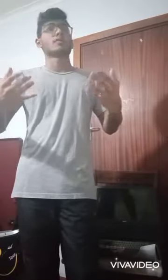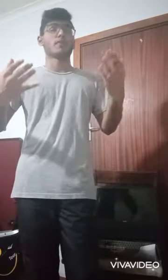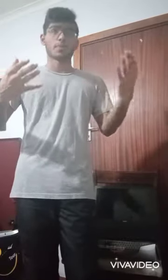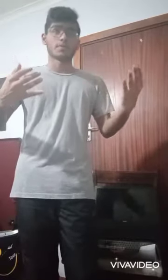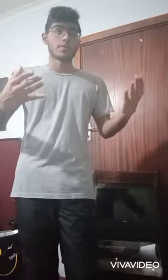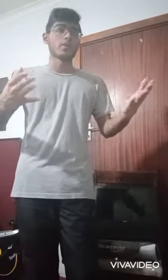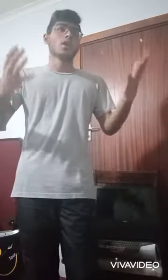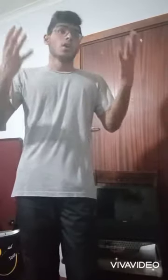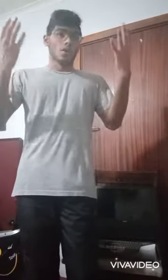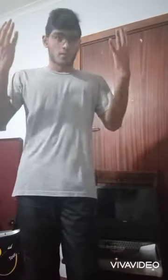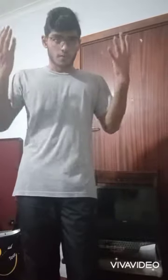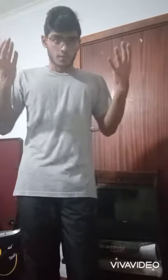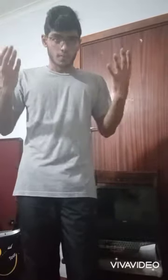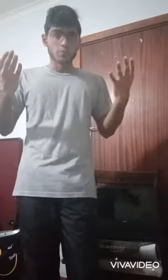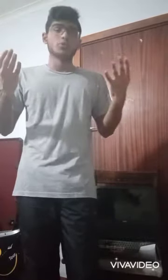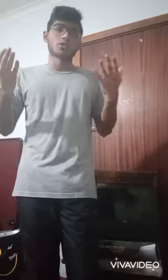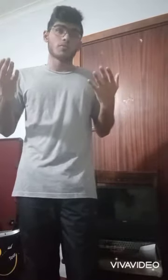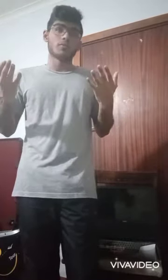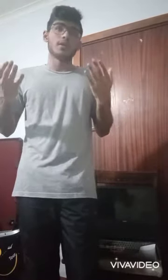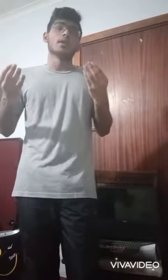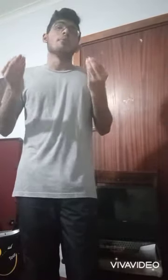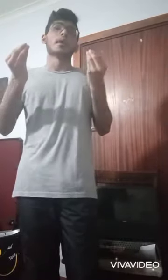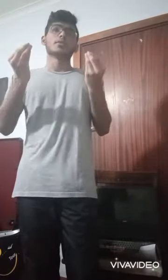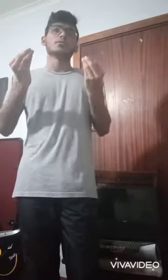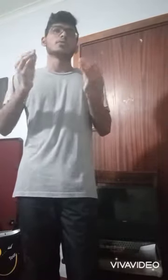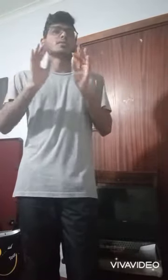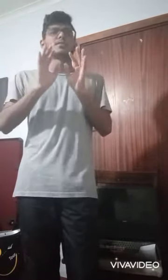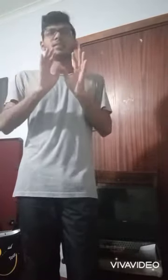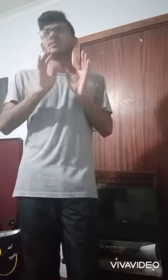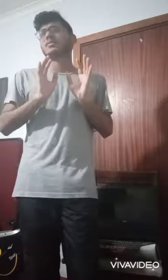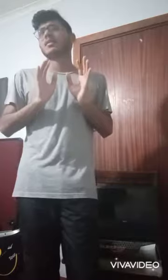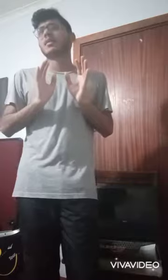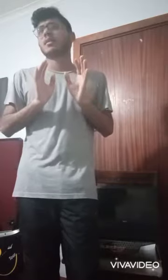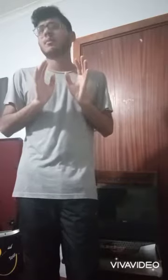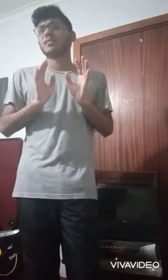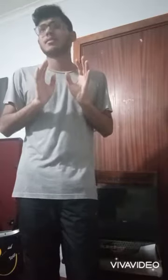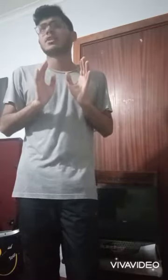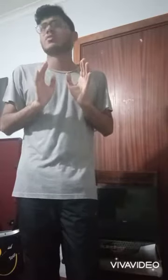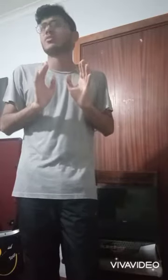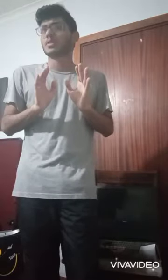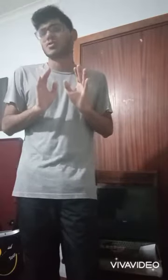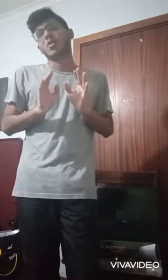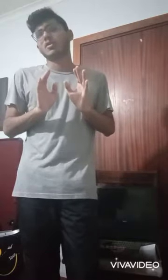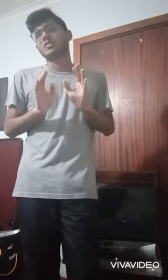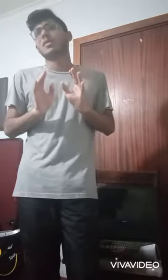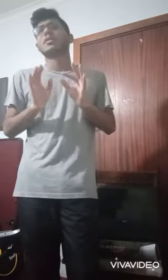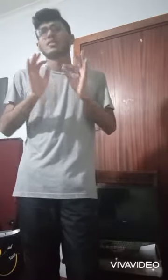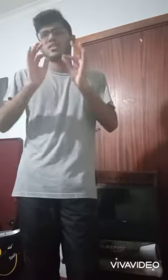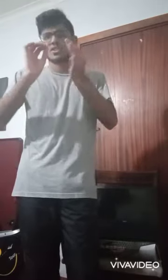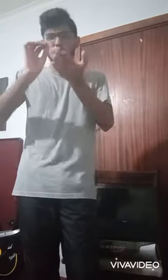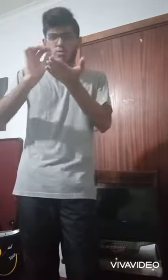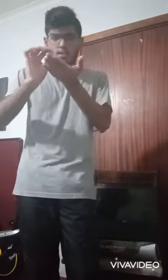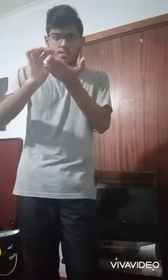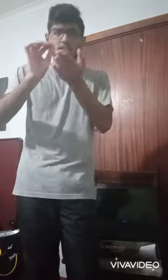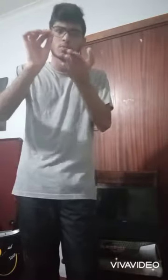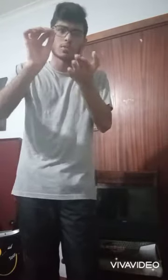from the river pollution free by using certain methods that you've been taught, such as putting a teaspoon of